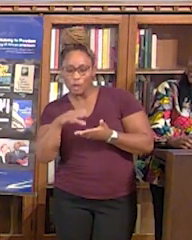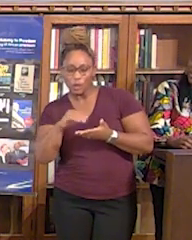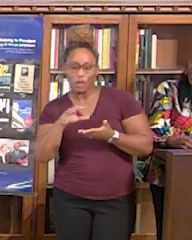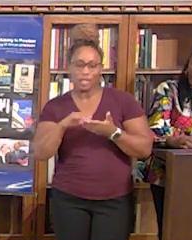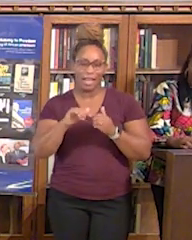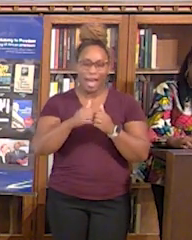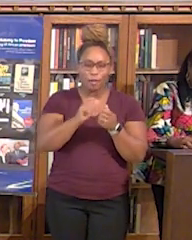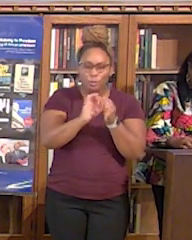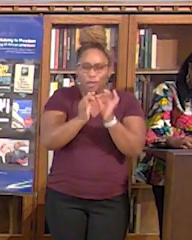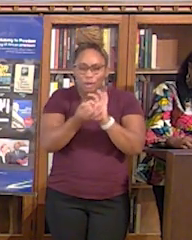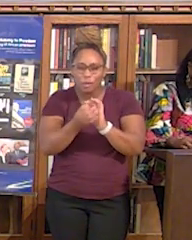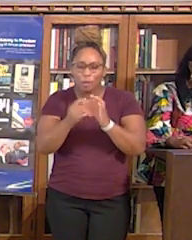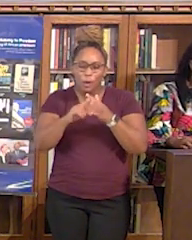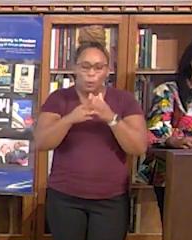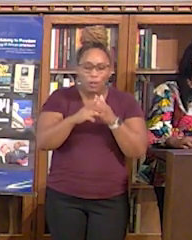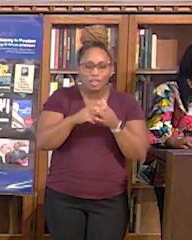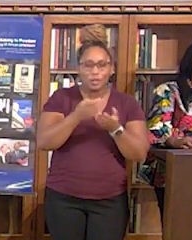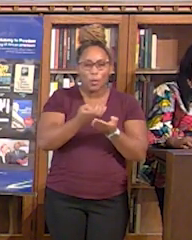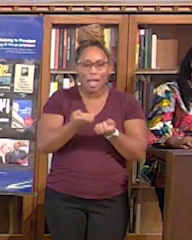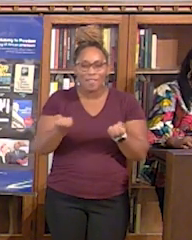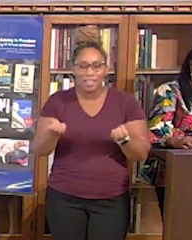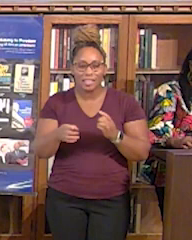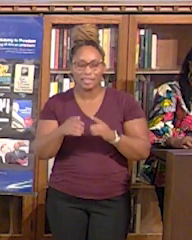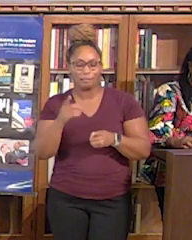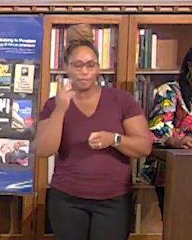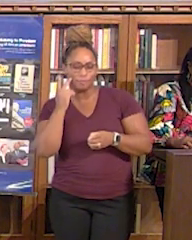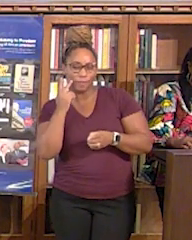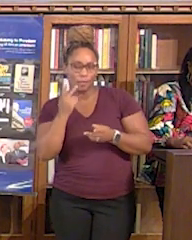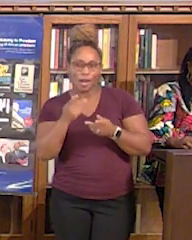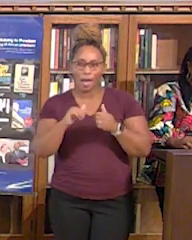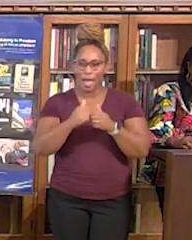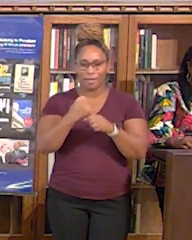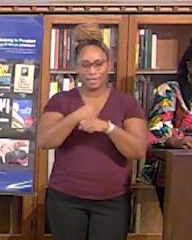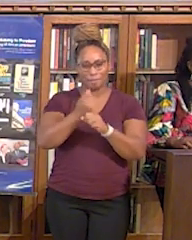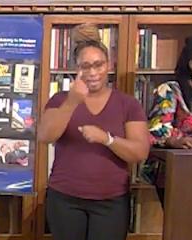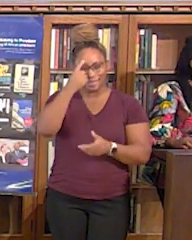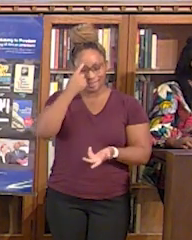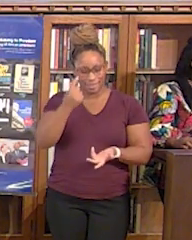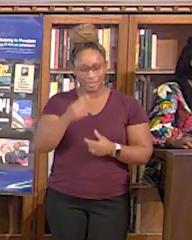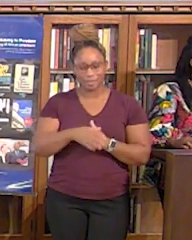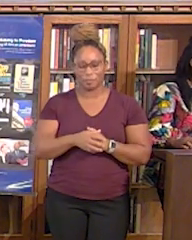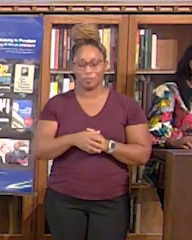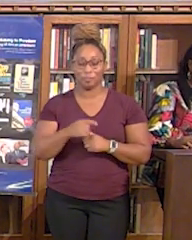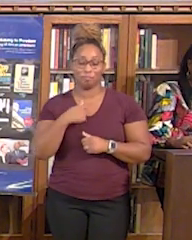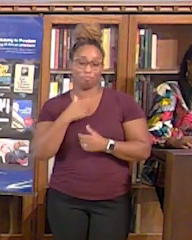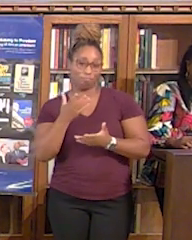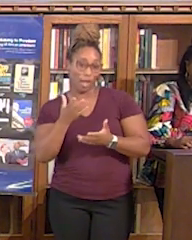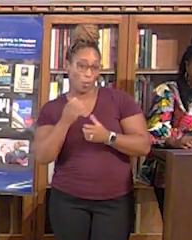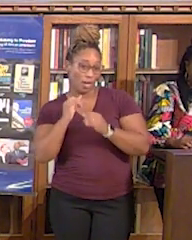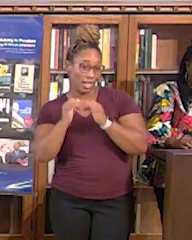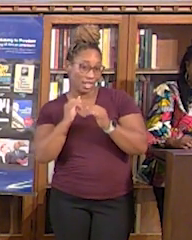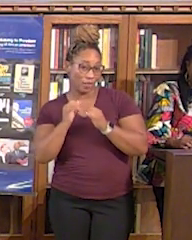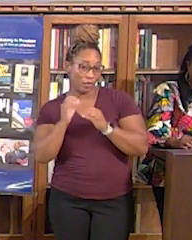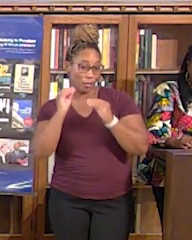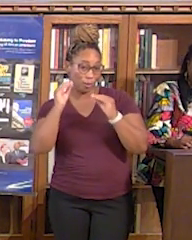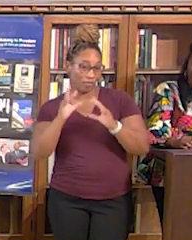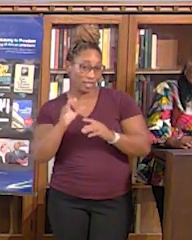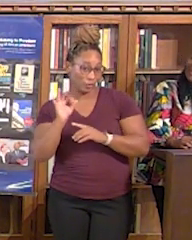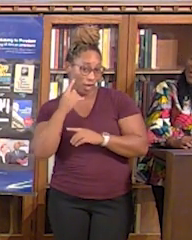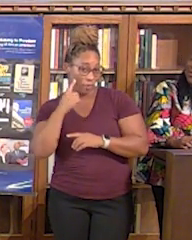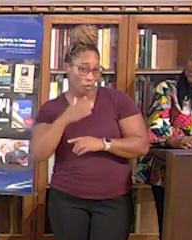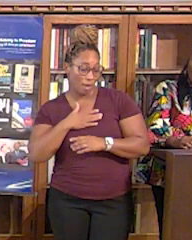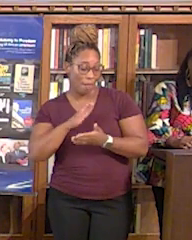reading and interpreting original evidence to make sense of the past I desired to interview Professor Franklin for my